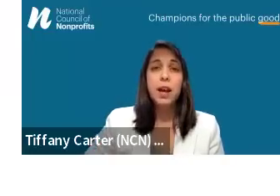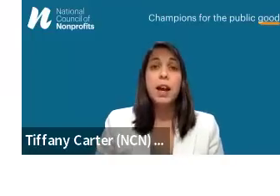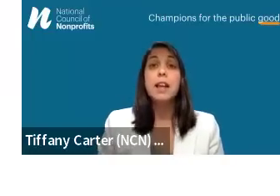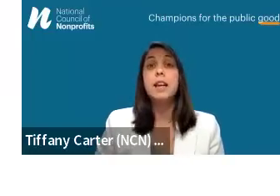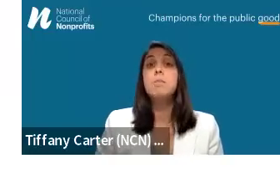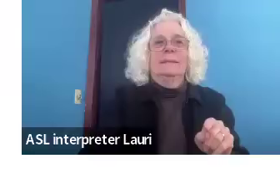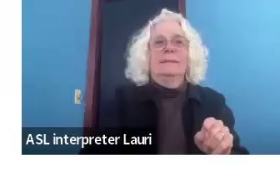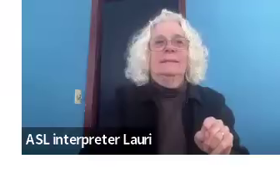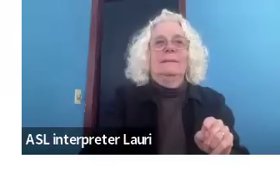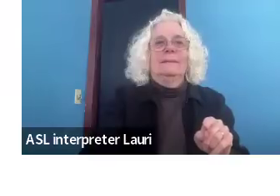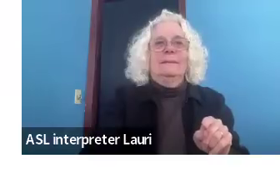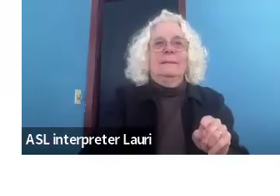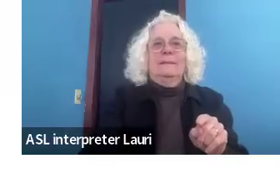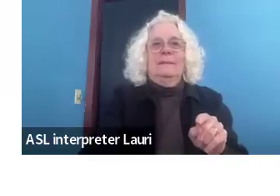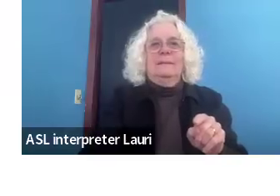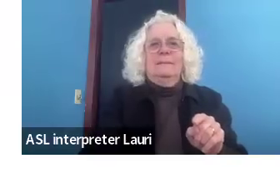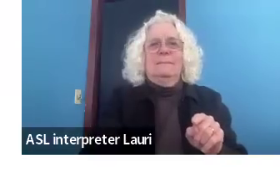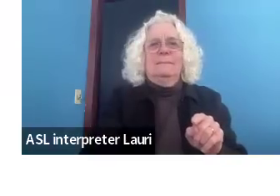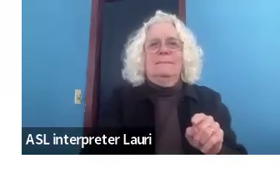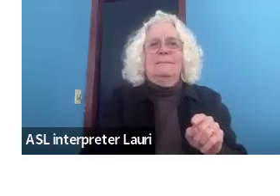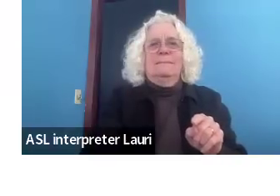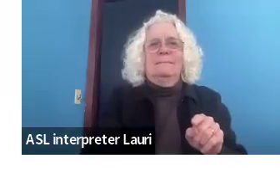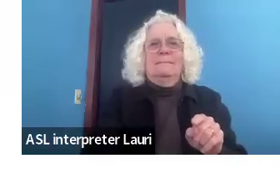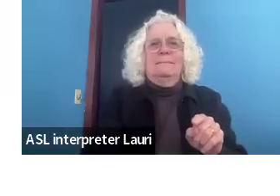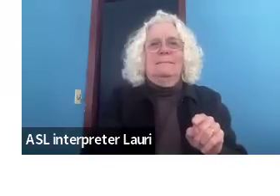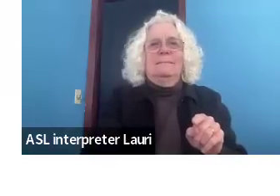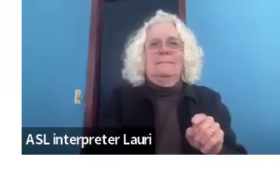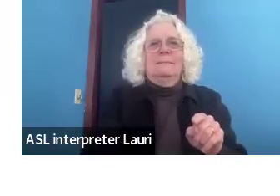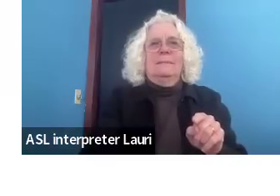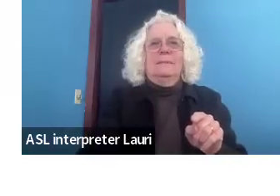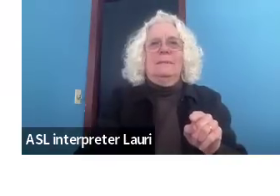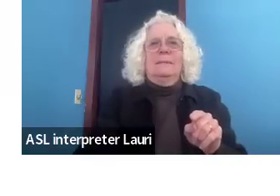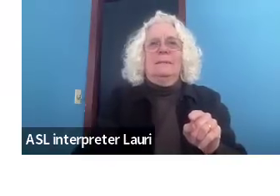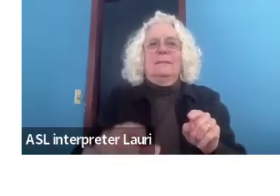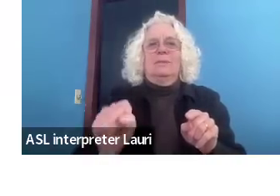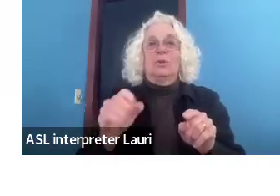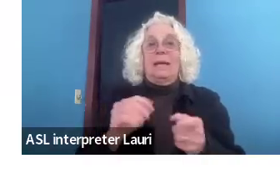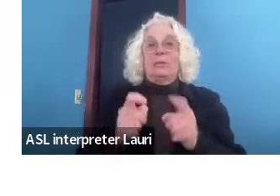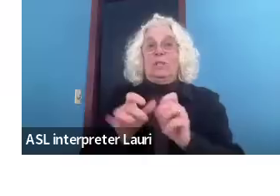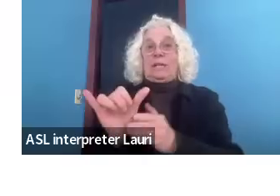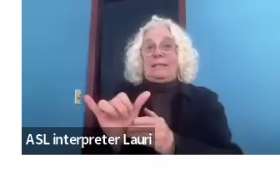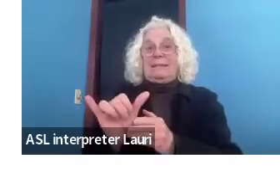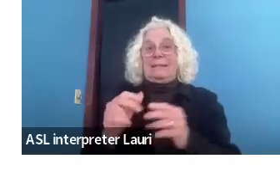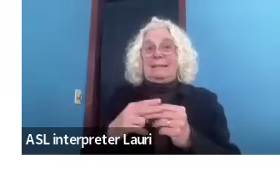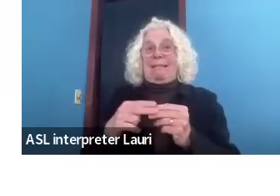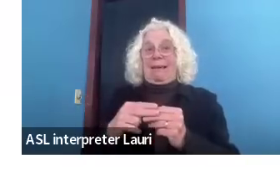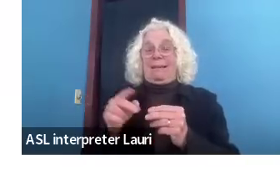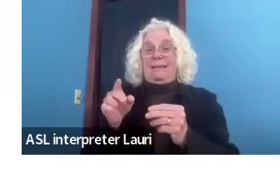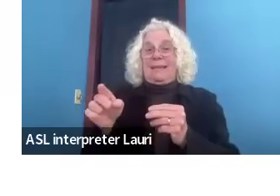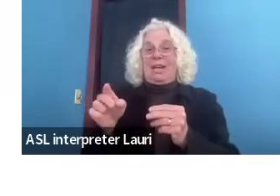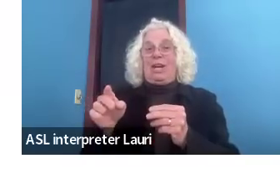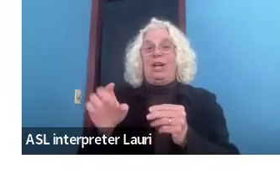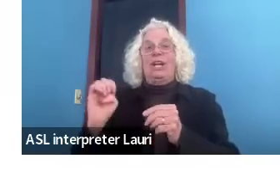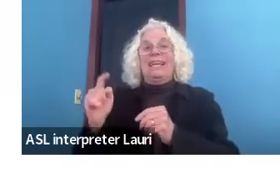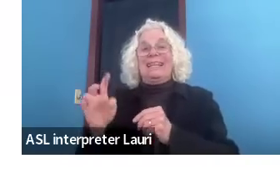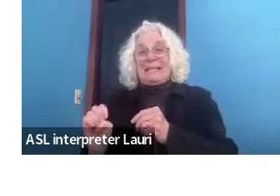couple weeks, and they keep coming. So I actually had to update these slides just minutes before this because more things happen. So executive